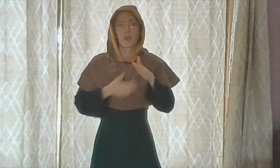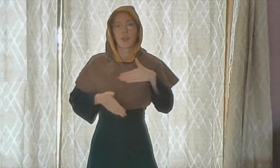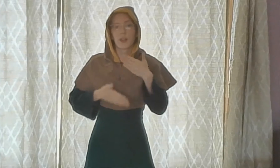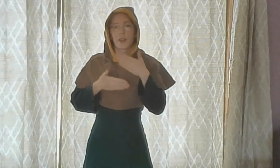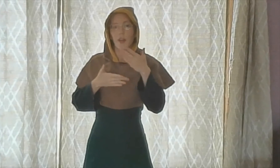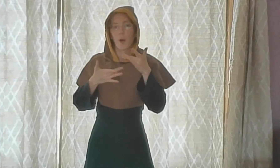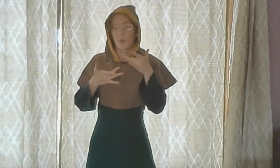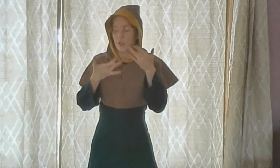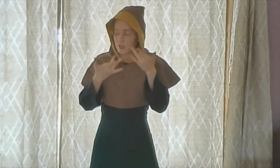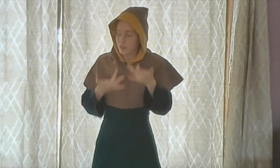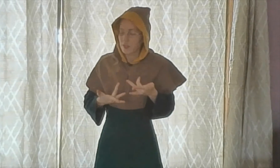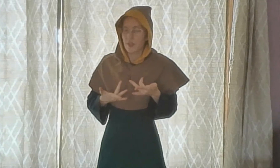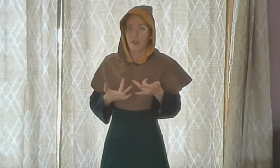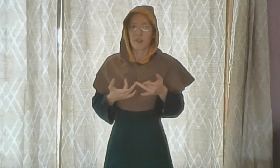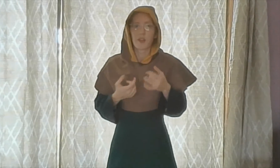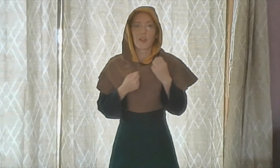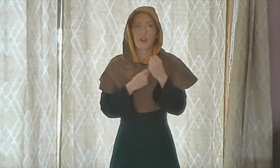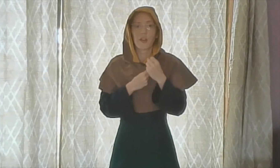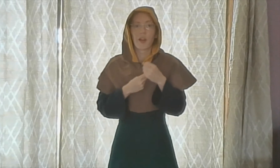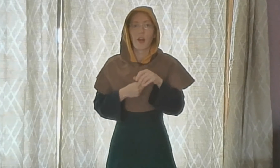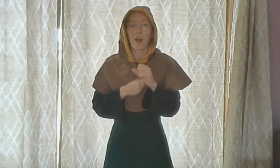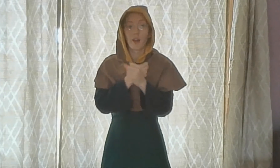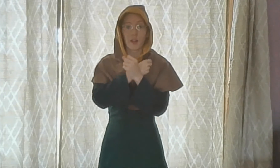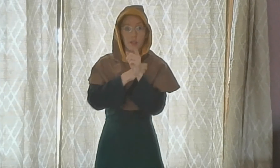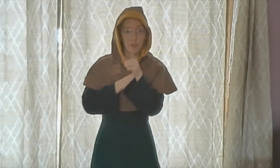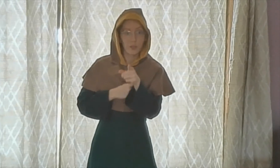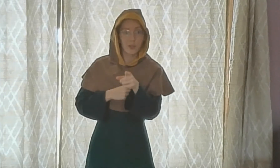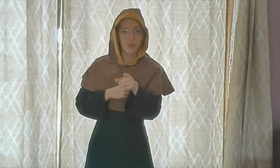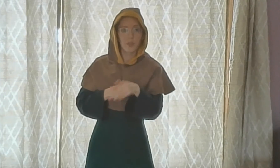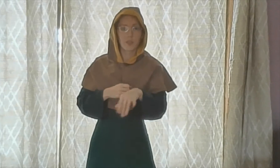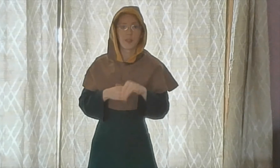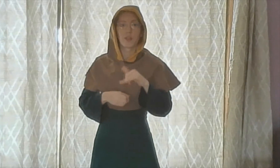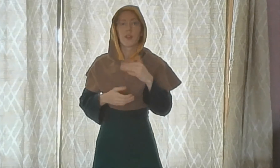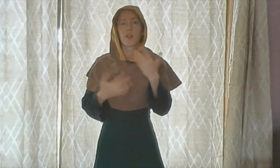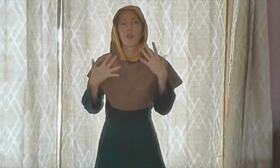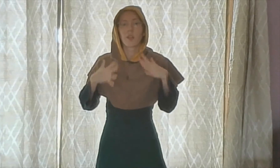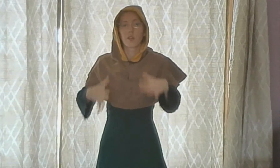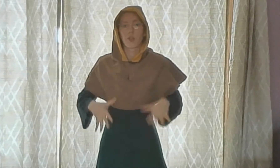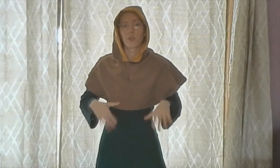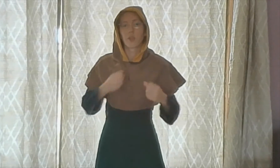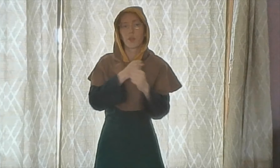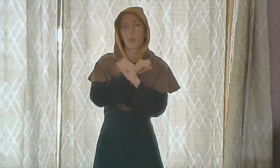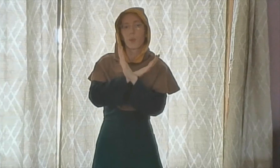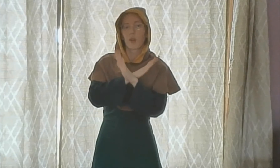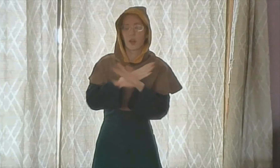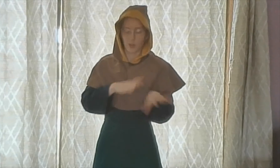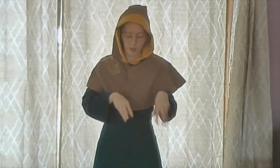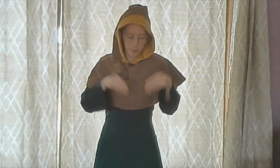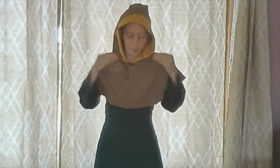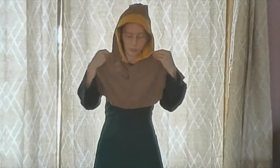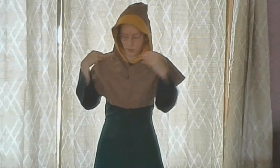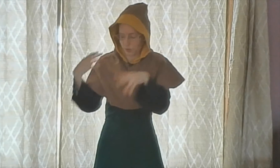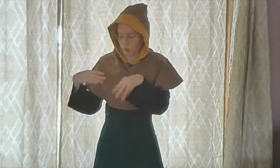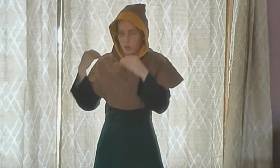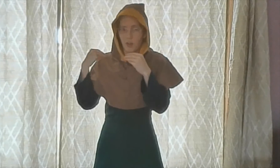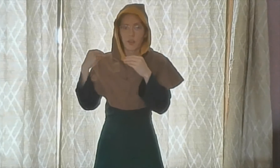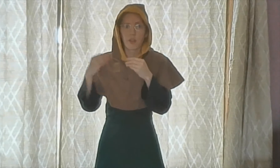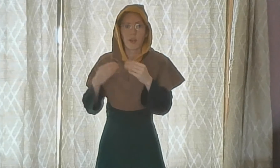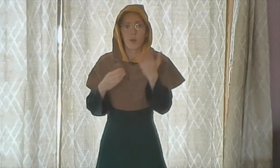me, no matter what I show, for I don this armor to protect what